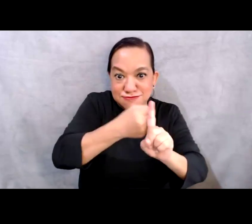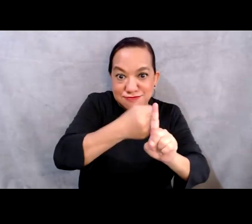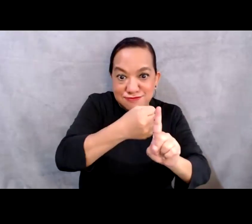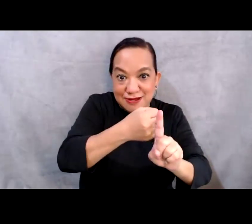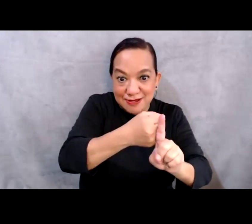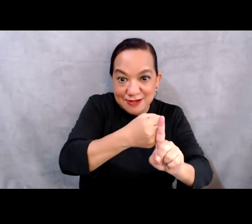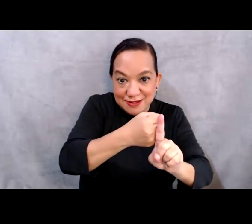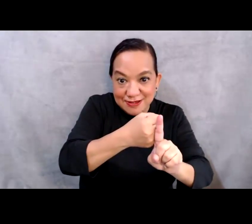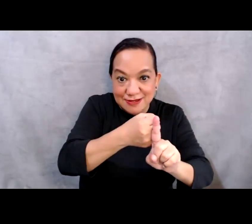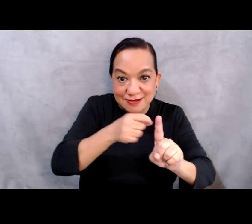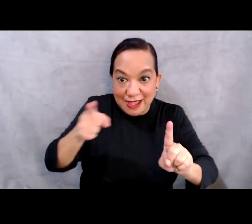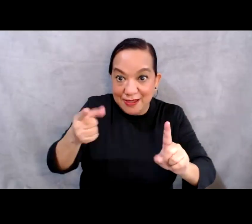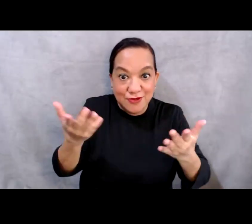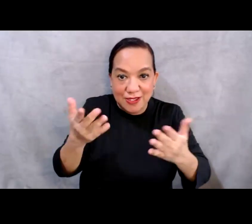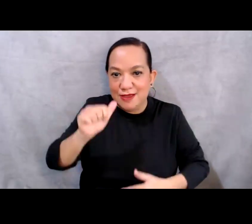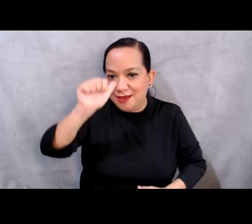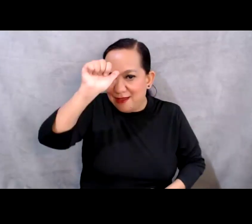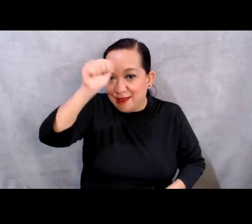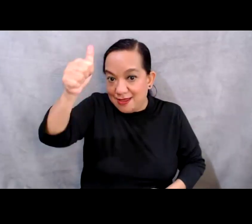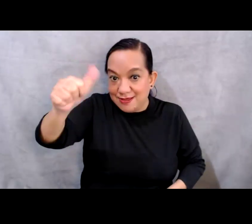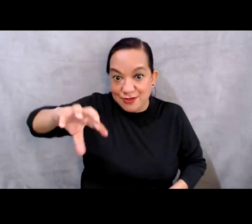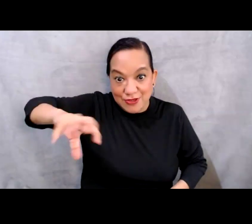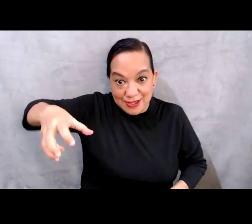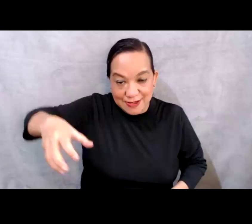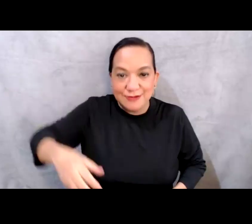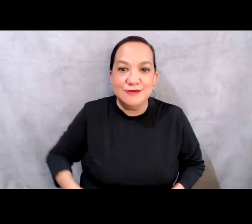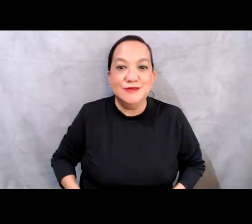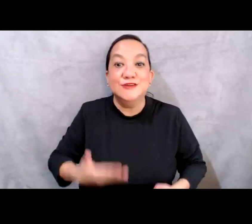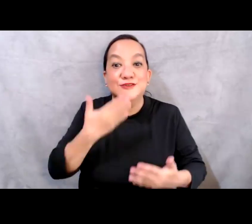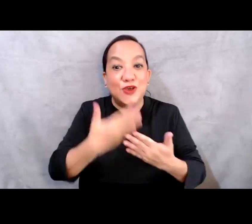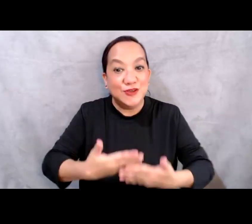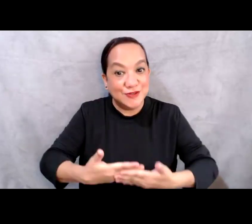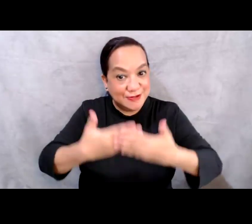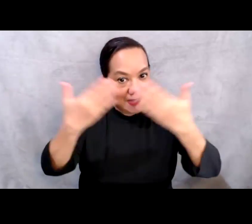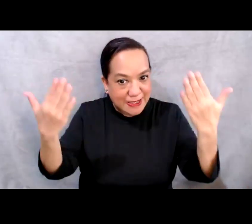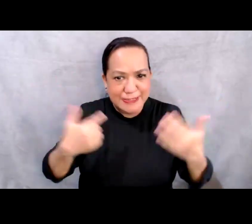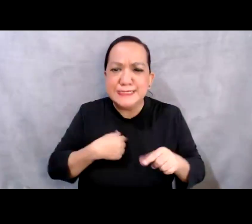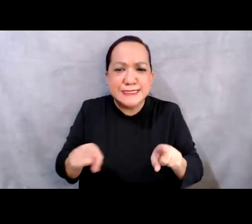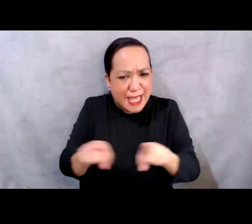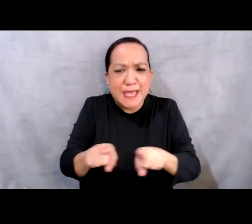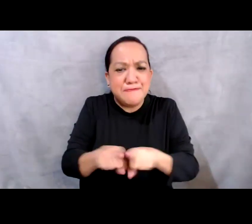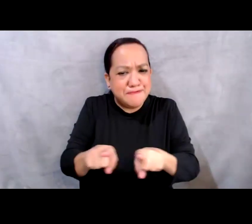my experience based on 2 complaints raised to the